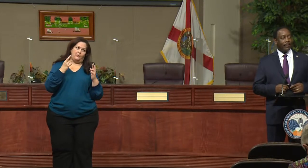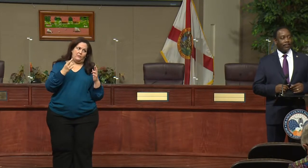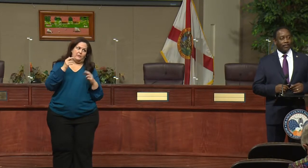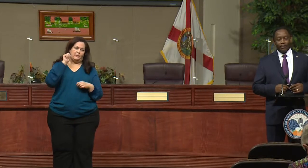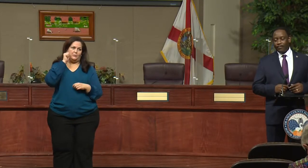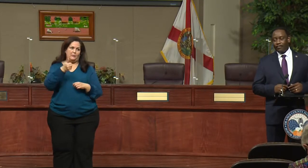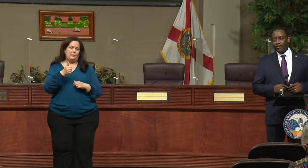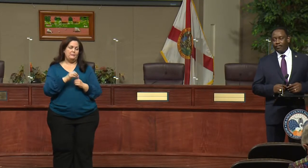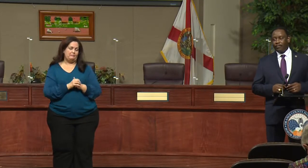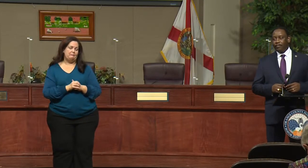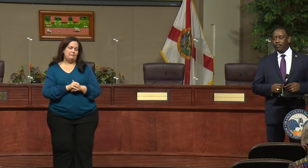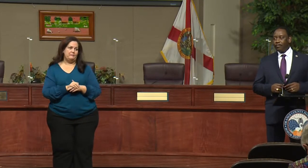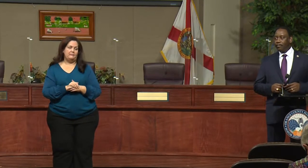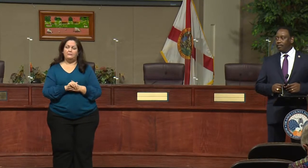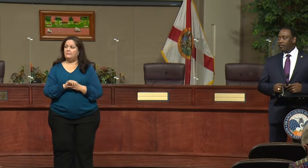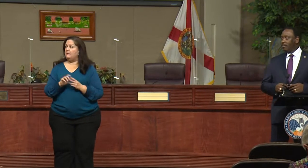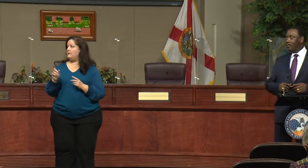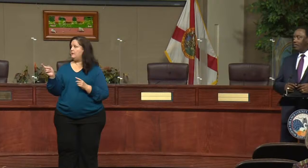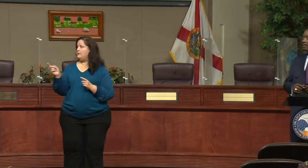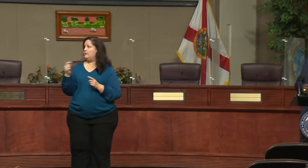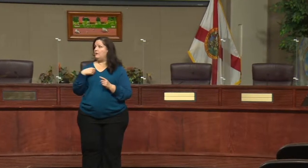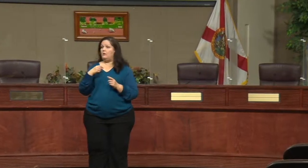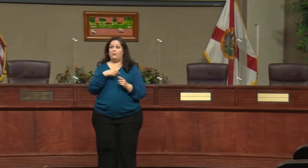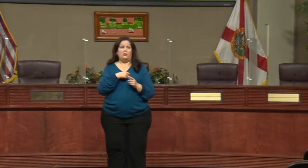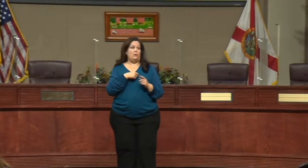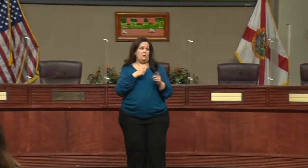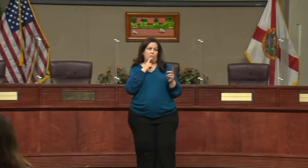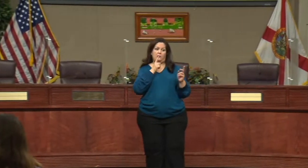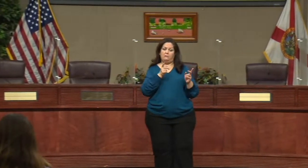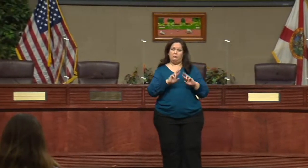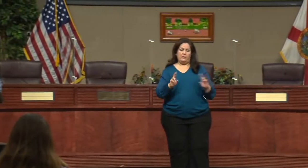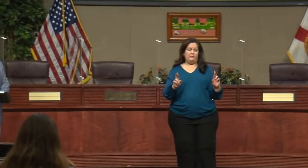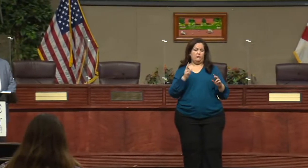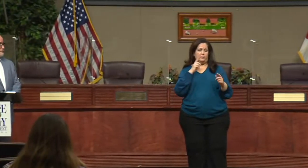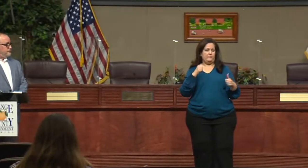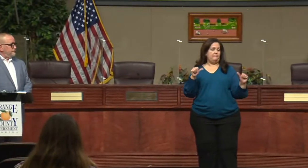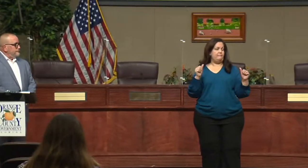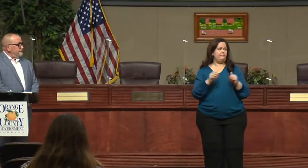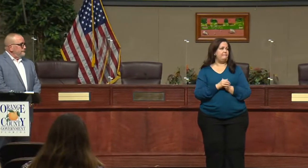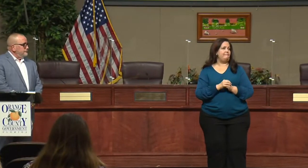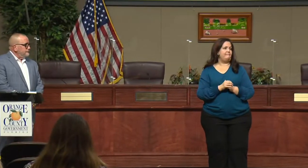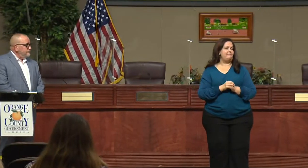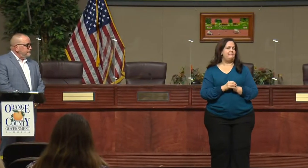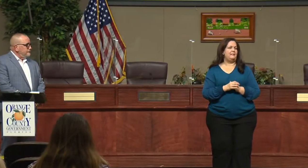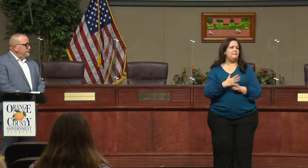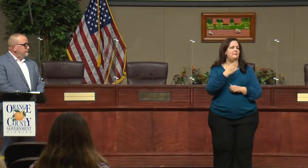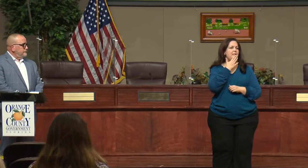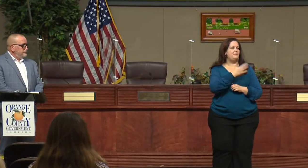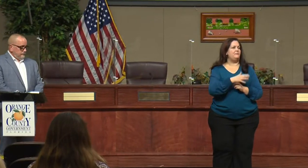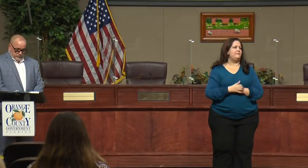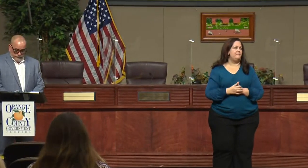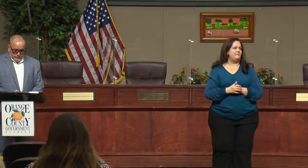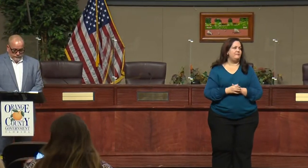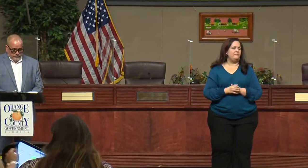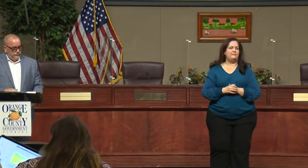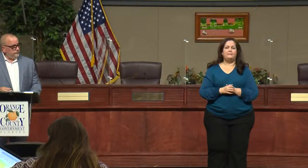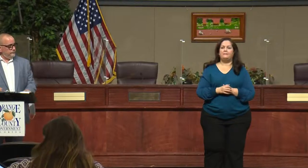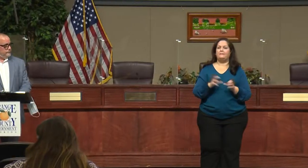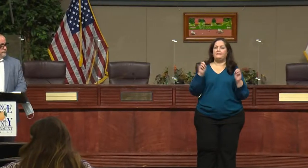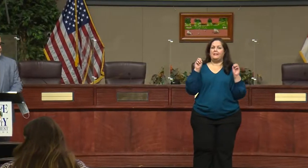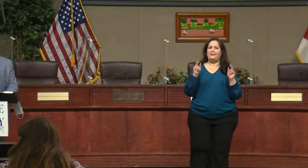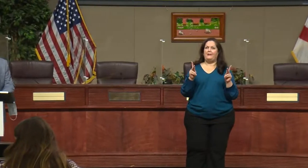at that. In our case, we are preparing for the eventuality. Thank you. Thank you. All